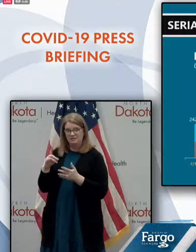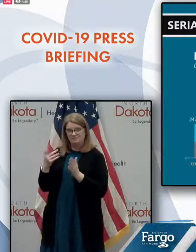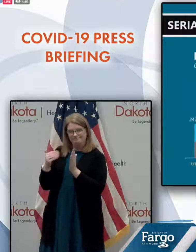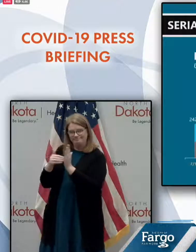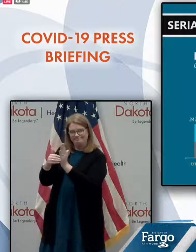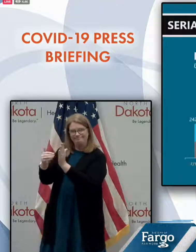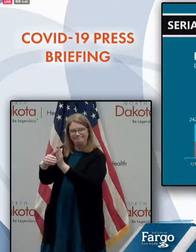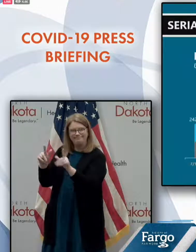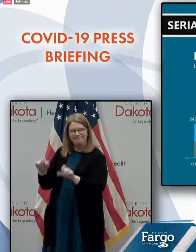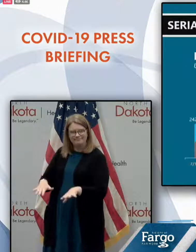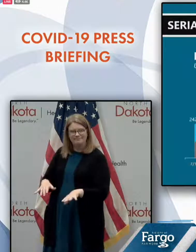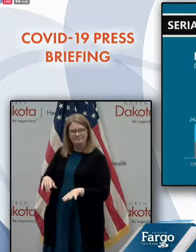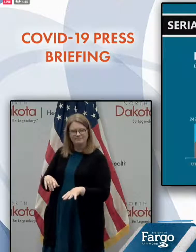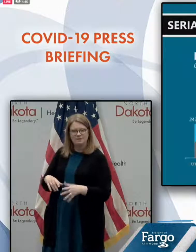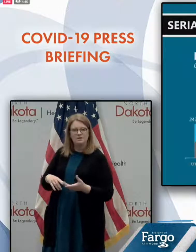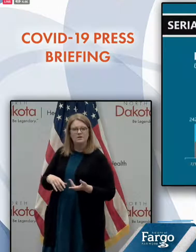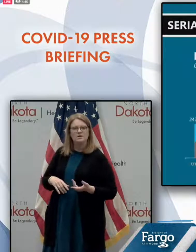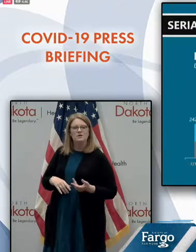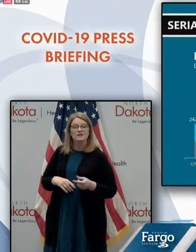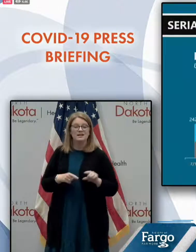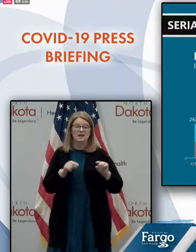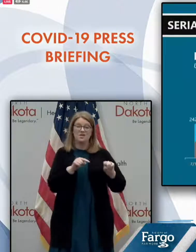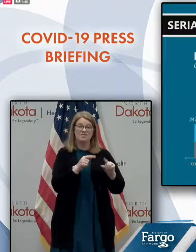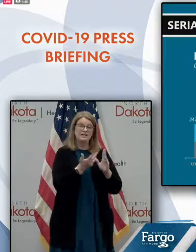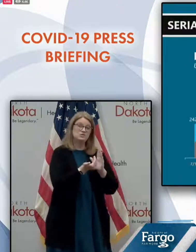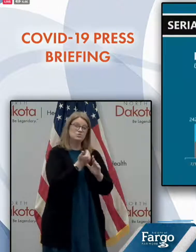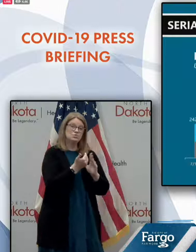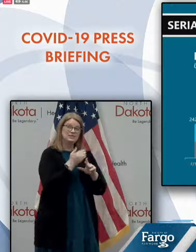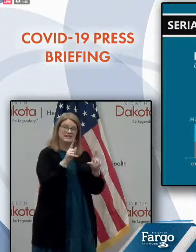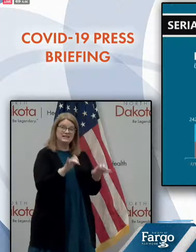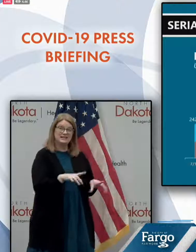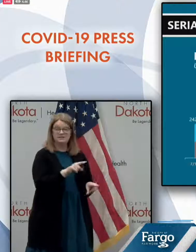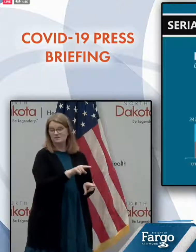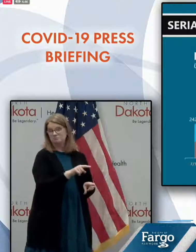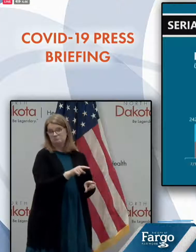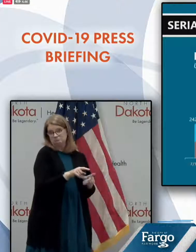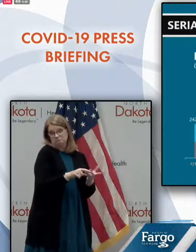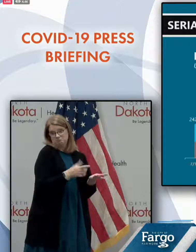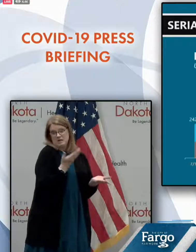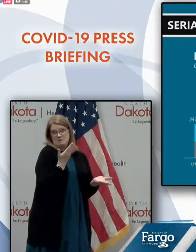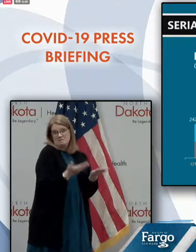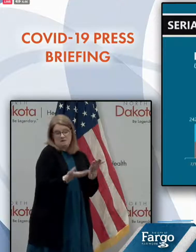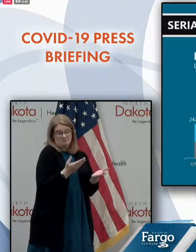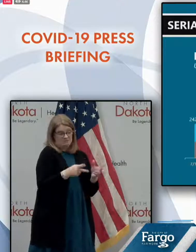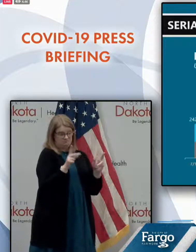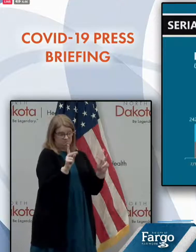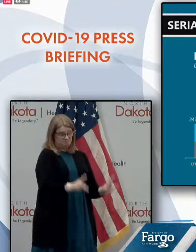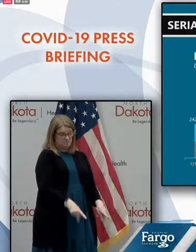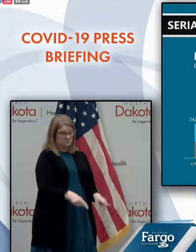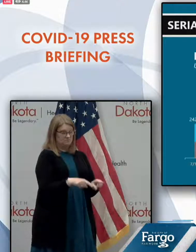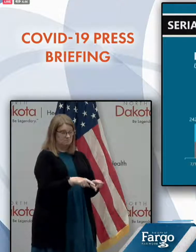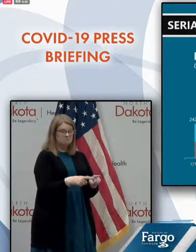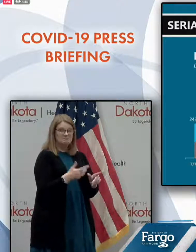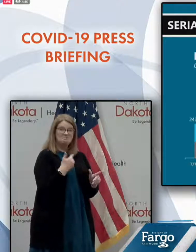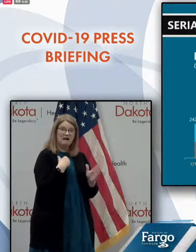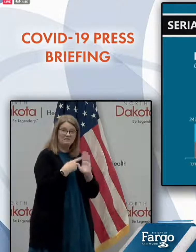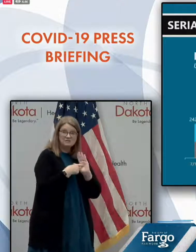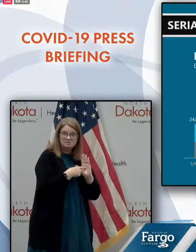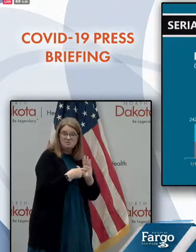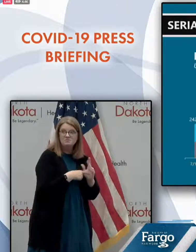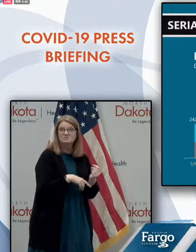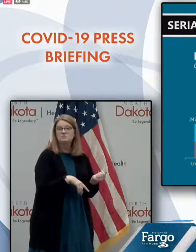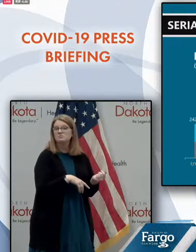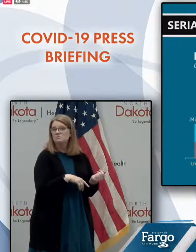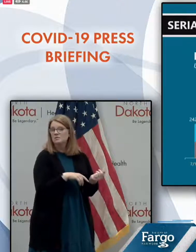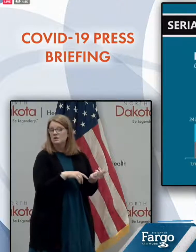you think about a lot of the newly tested ones may have been individuals that were symptomatic